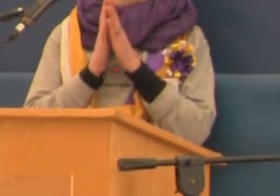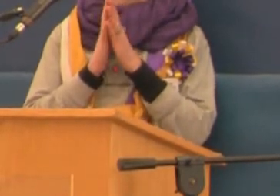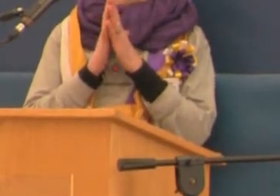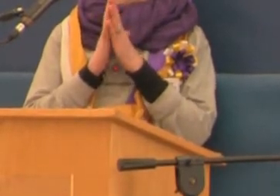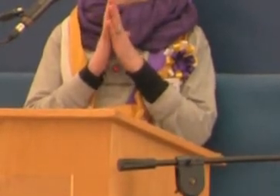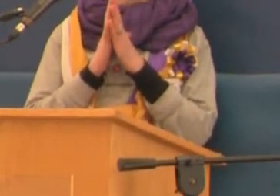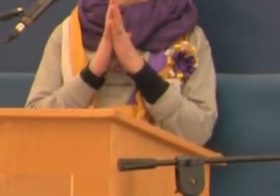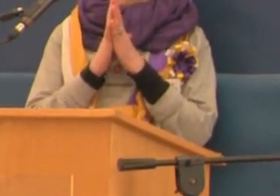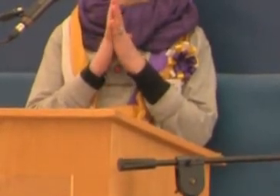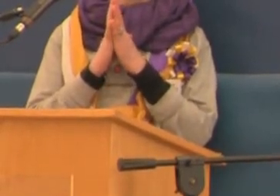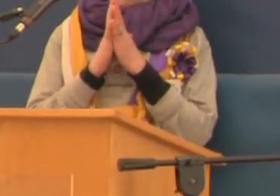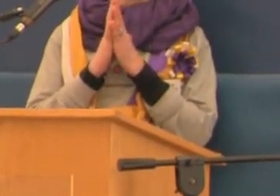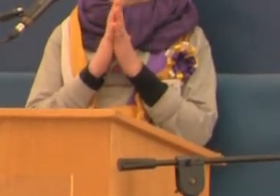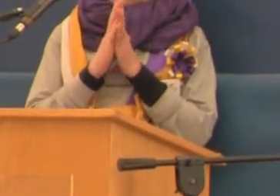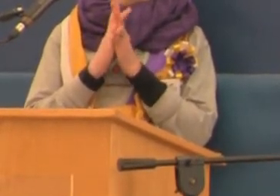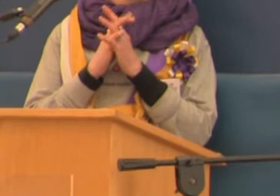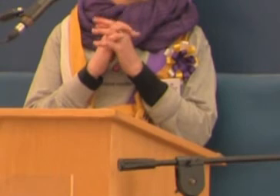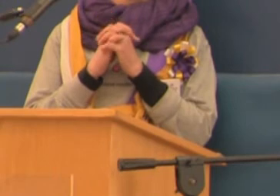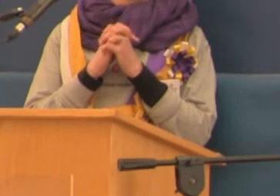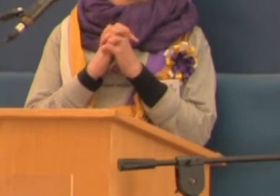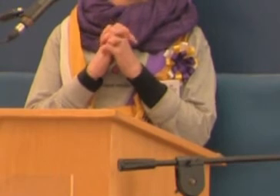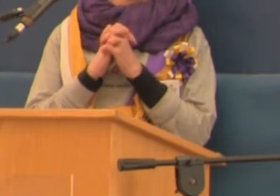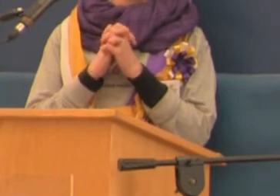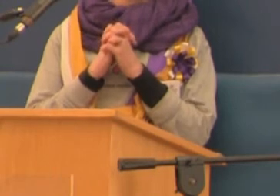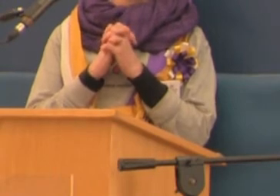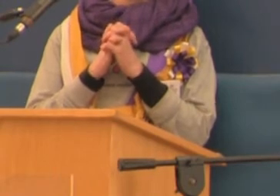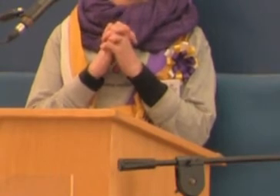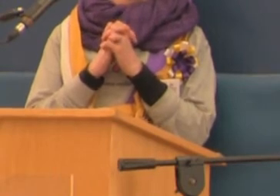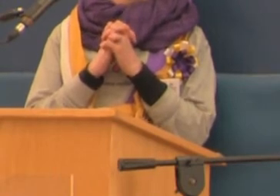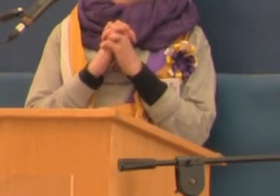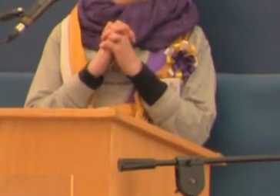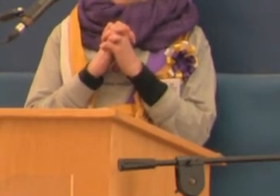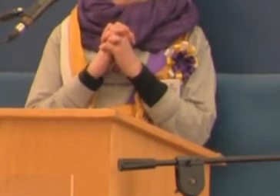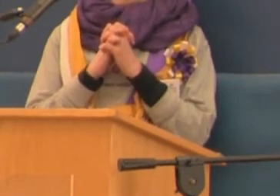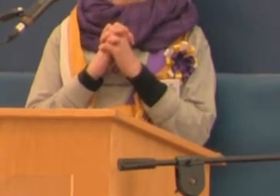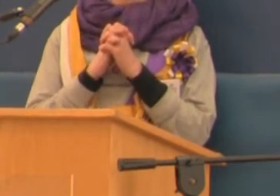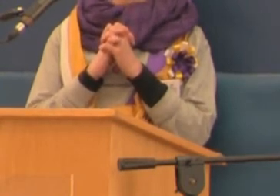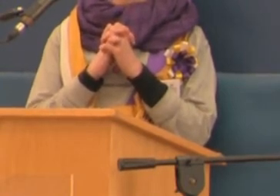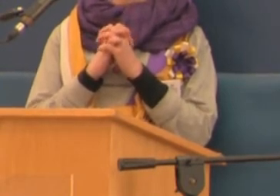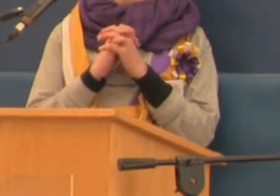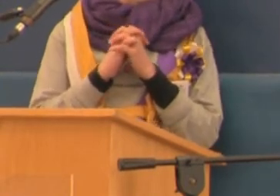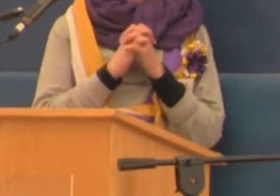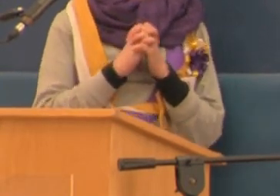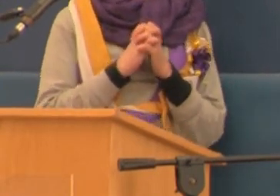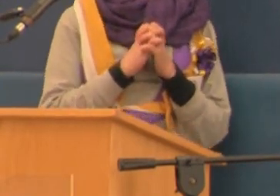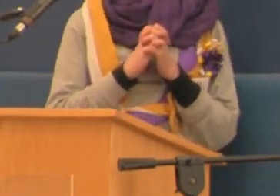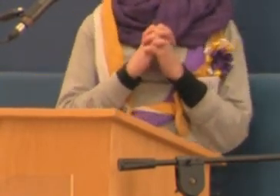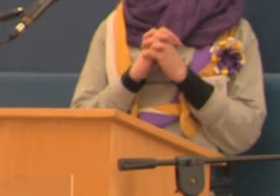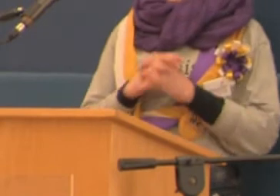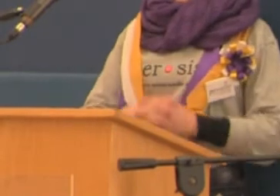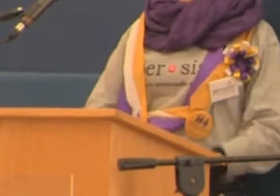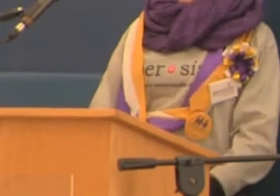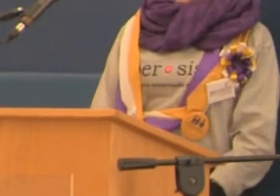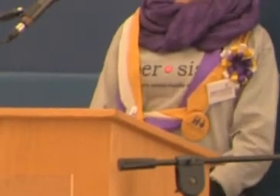and eventually moved to another job with similar circumstances. And while some would think it was unfair, I was not one to make waves. I was just happy